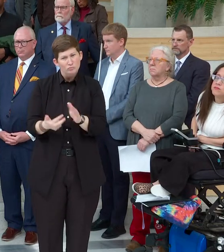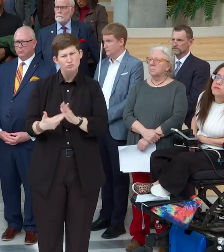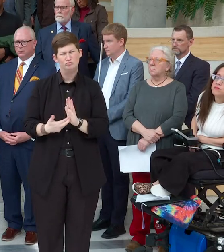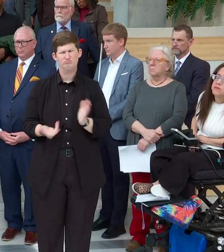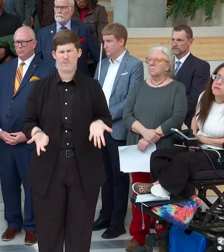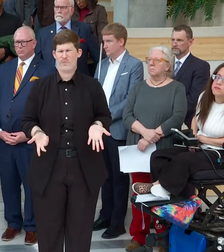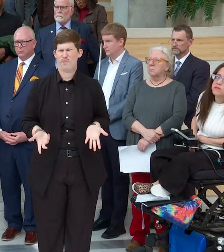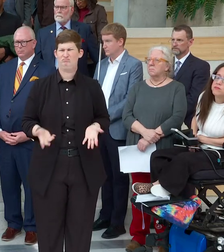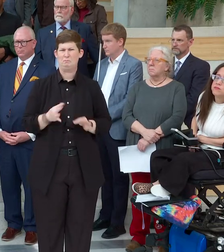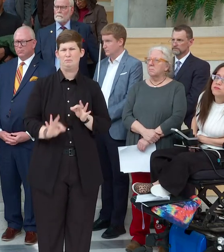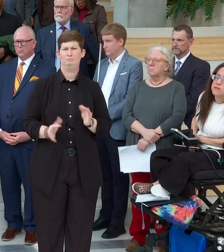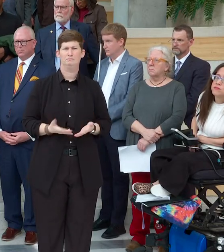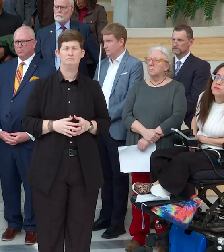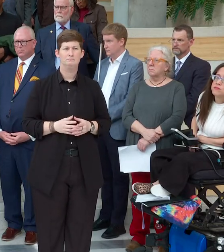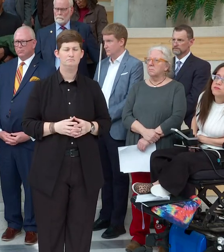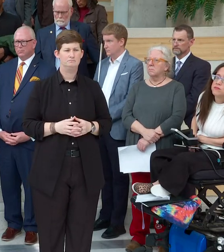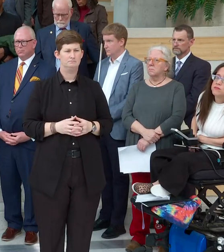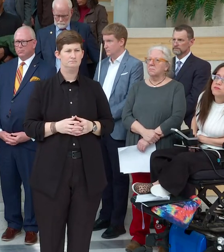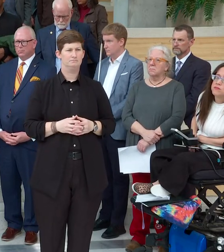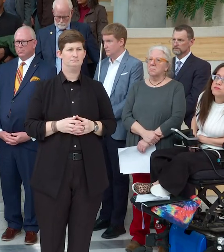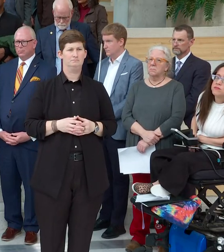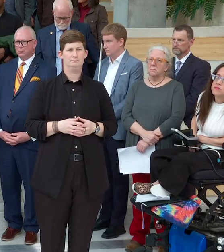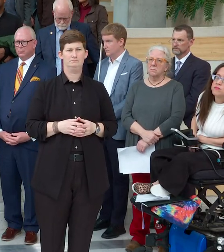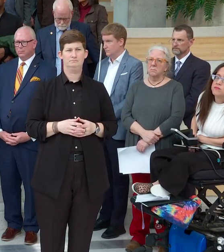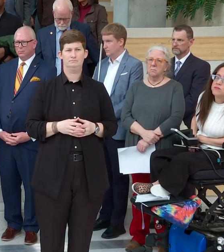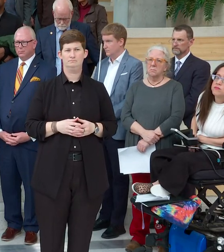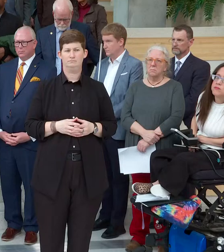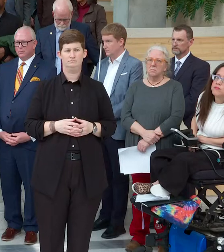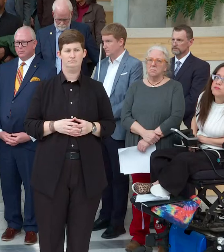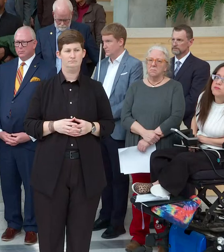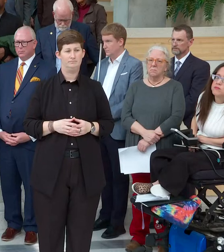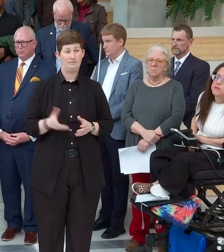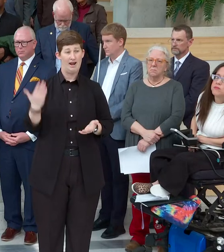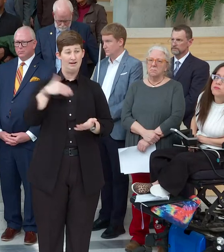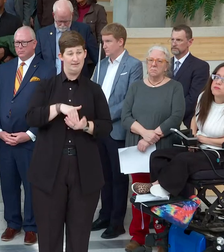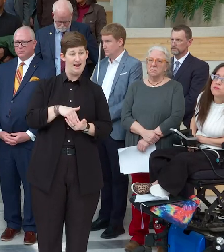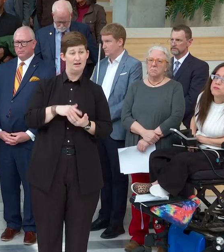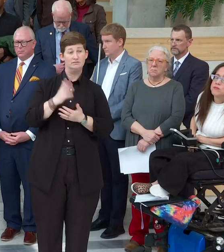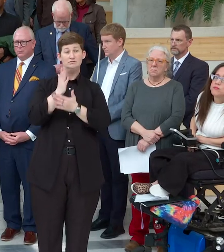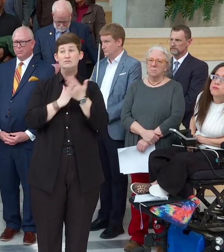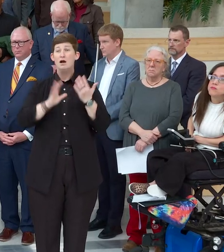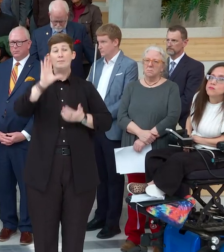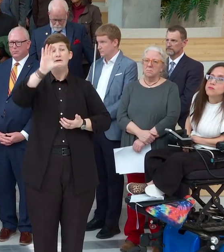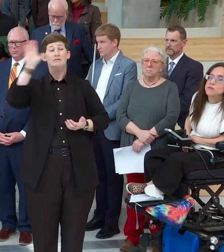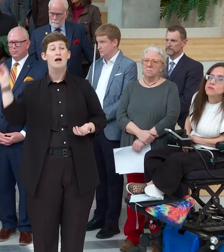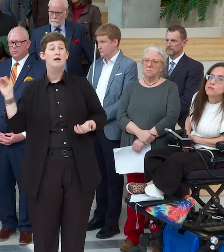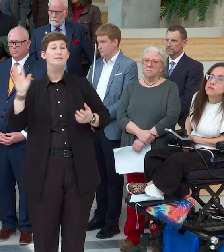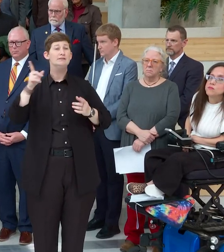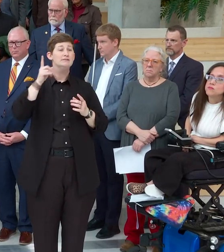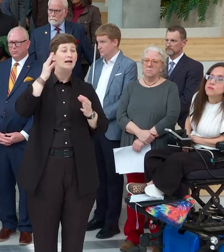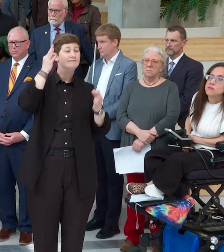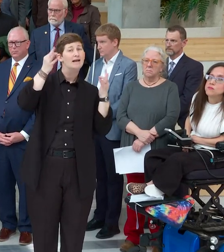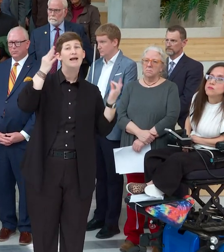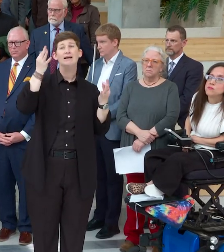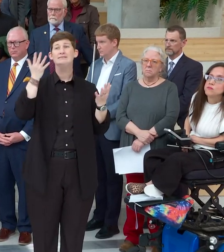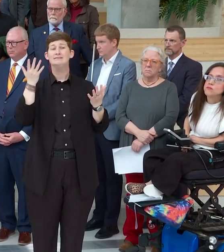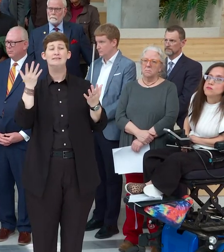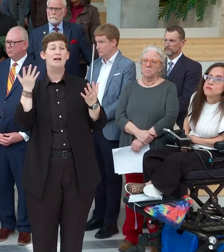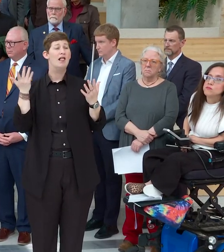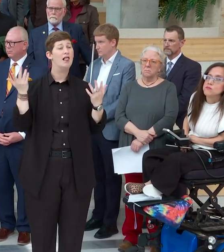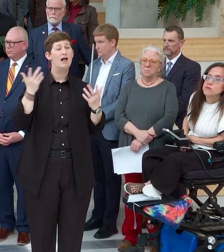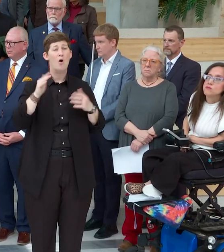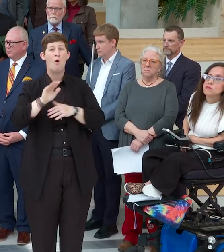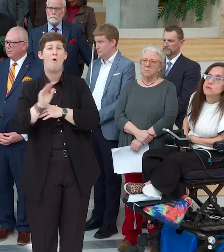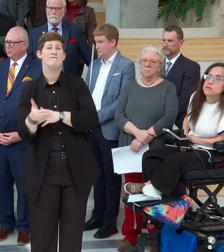The premise, though, is not operating in reality, and it's magical thinking. They're not going to get off the ground at